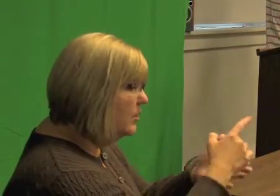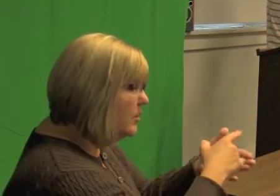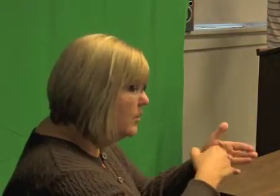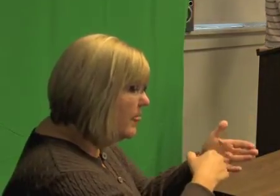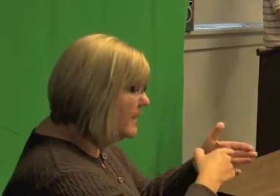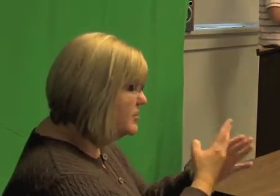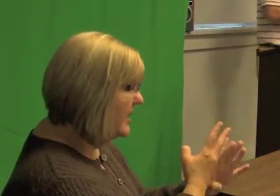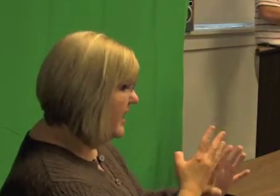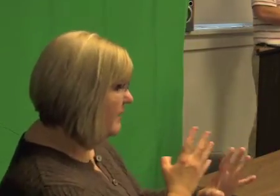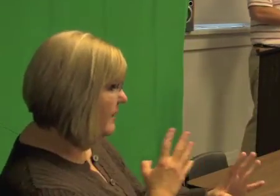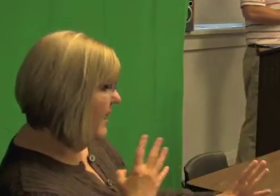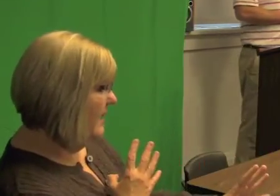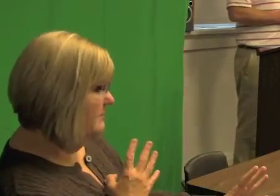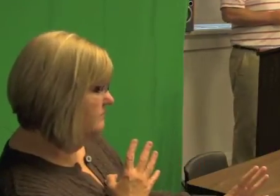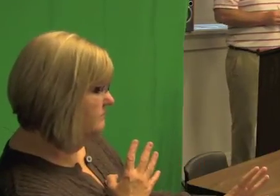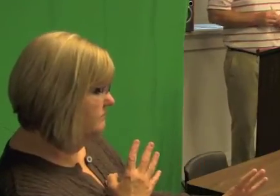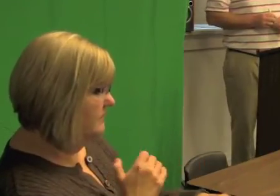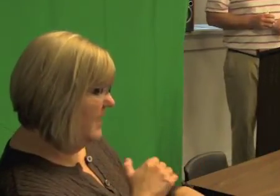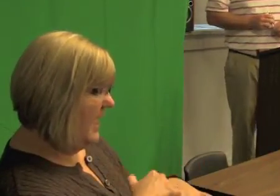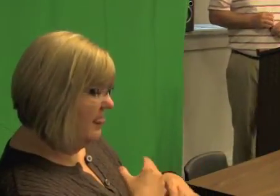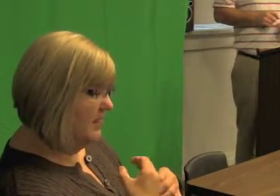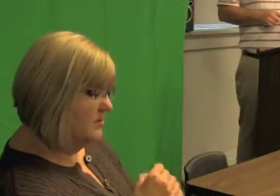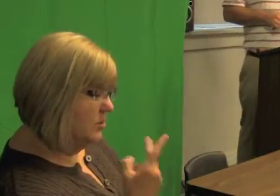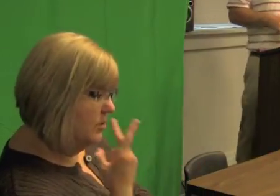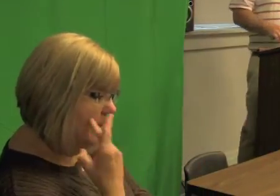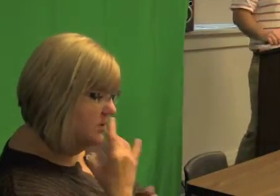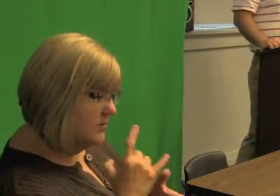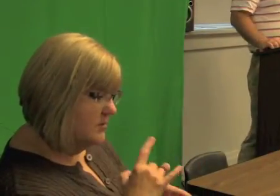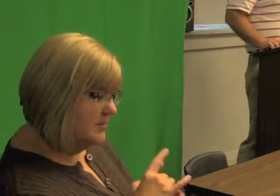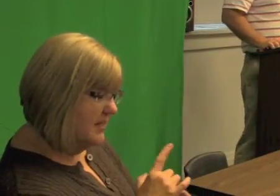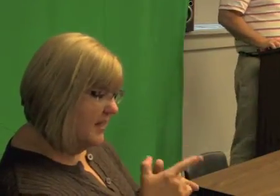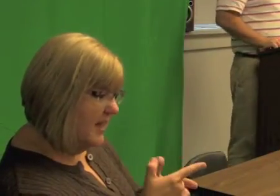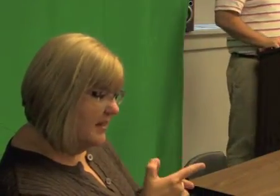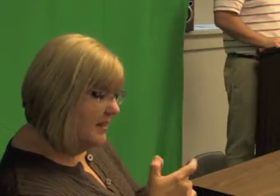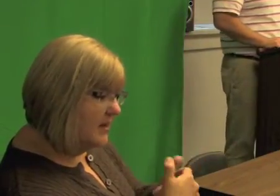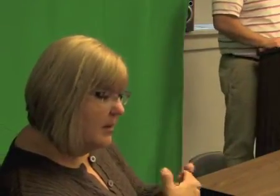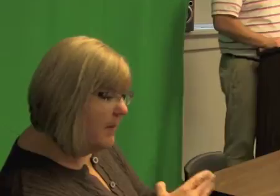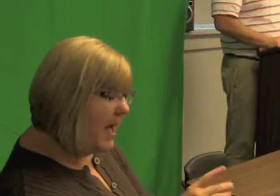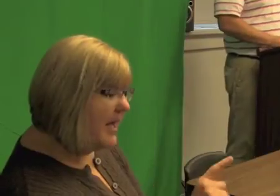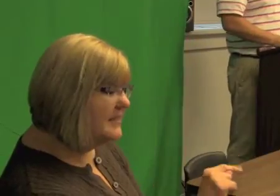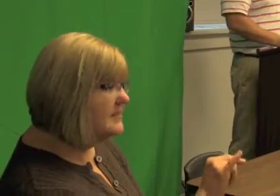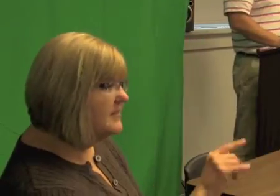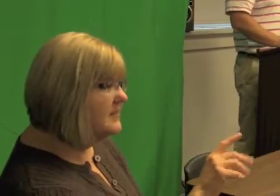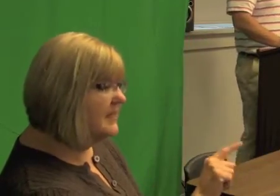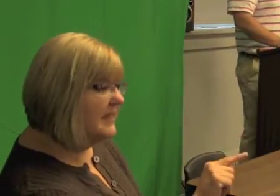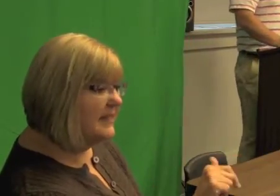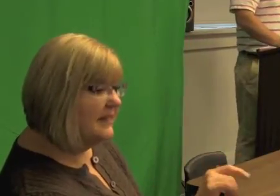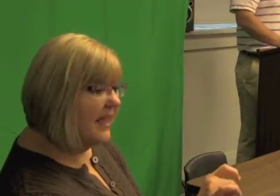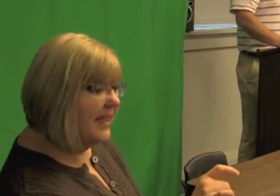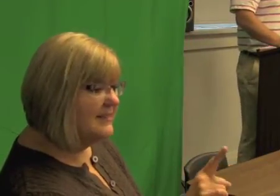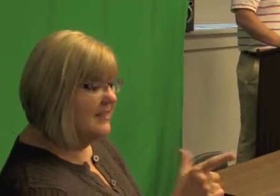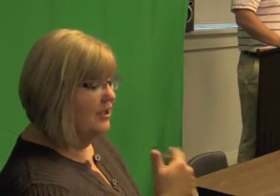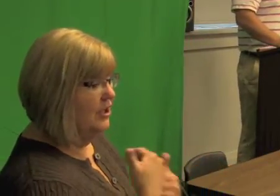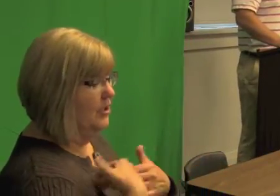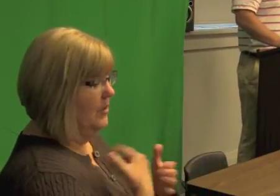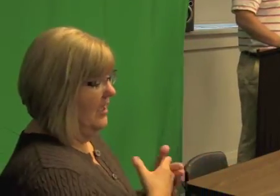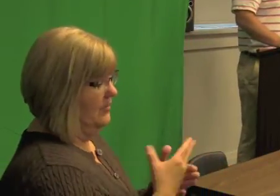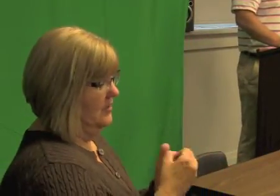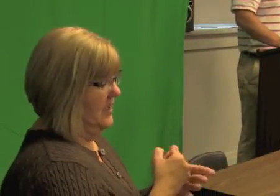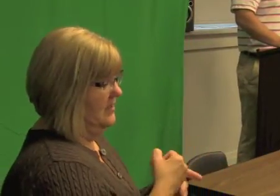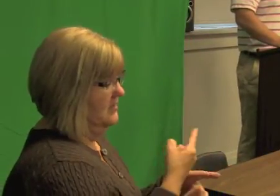line and you see that little box of Tic Tacs and you have to buy it? Because it's right